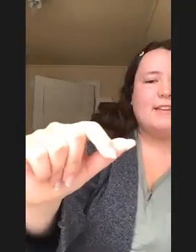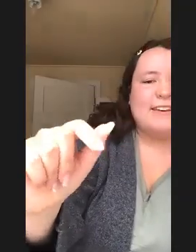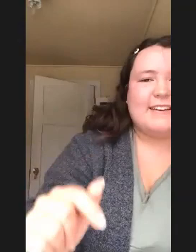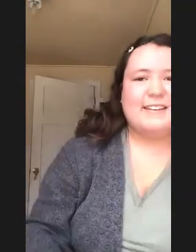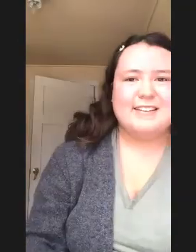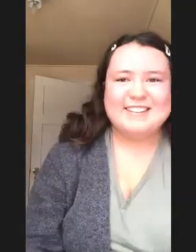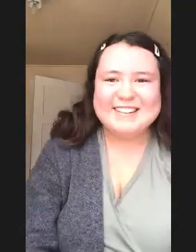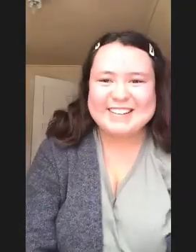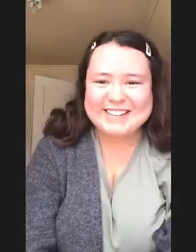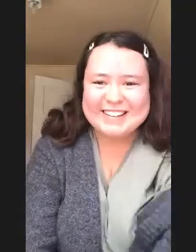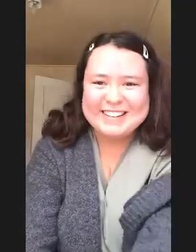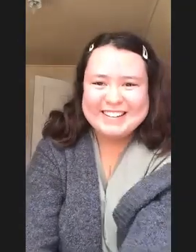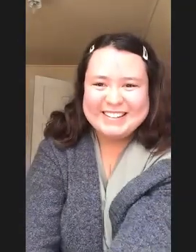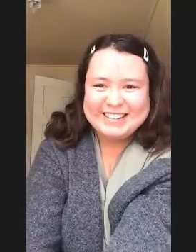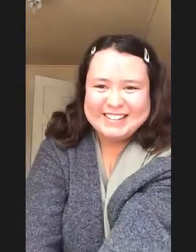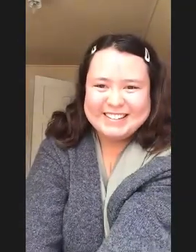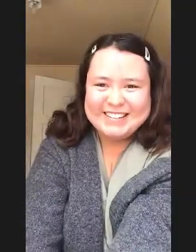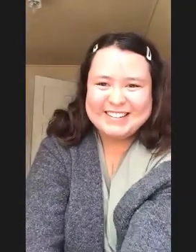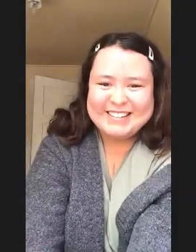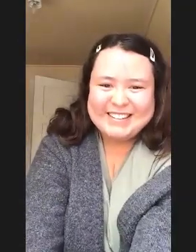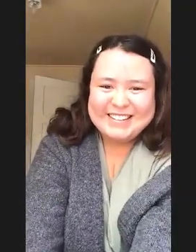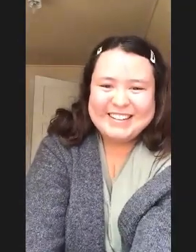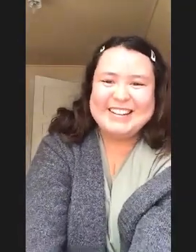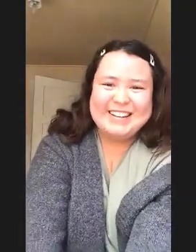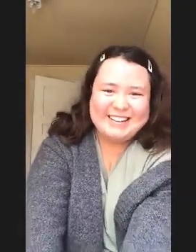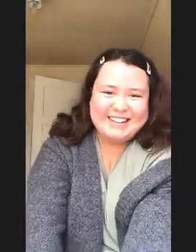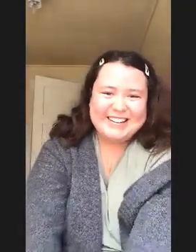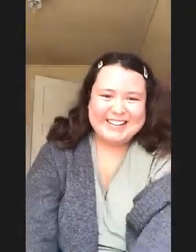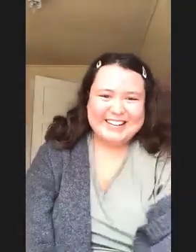yeah. Who knows the alphabet backwards? Feels more like a quiz.